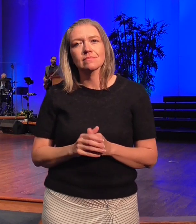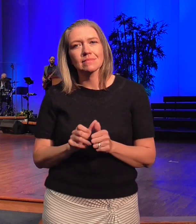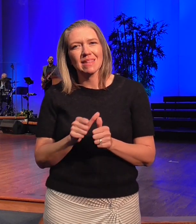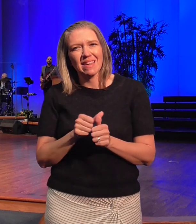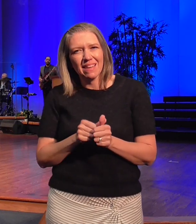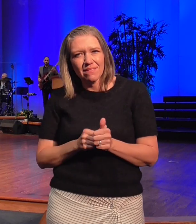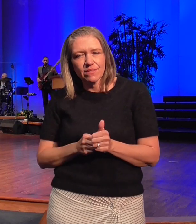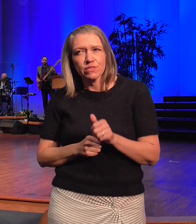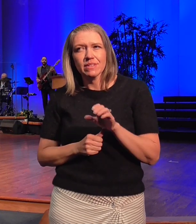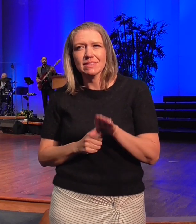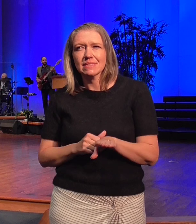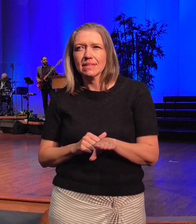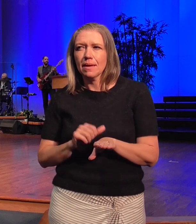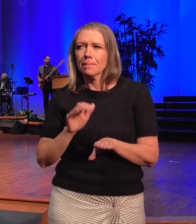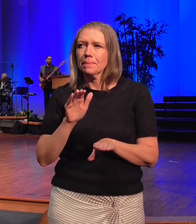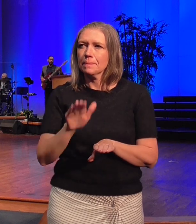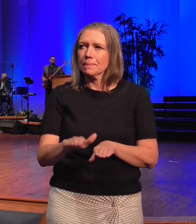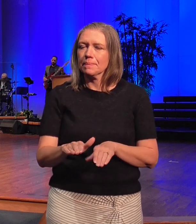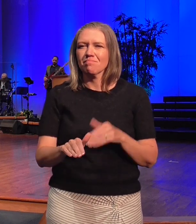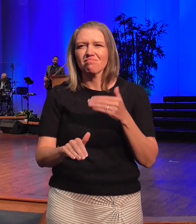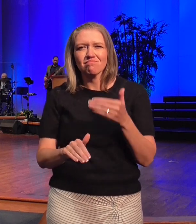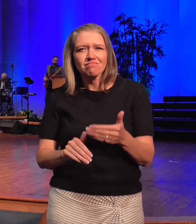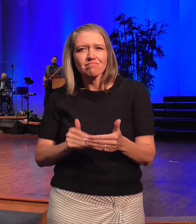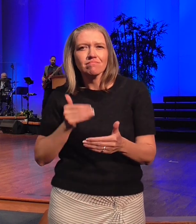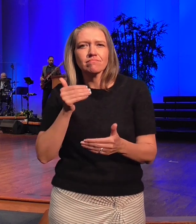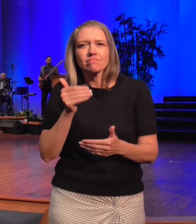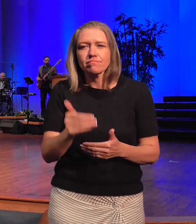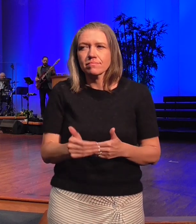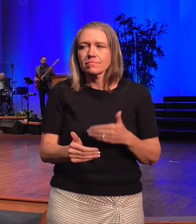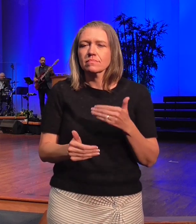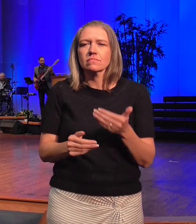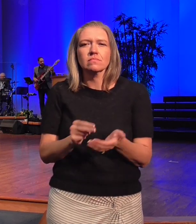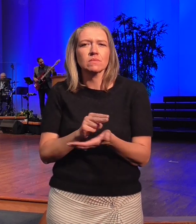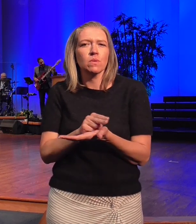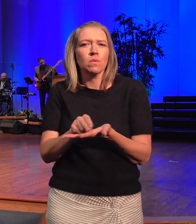Every step is holy.